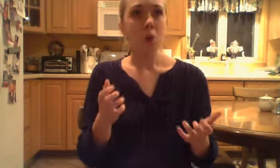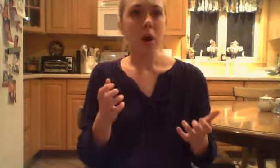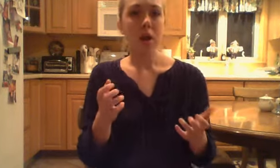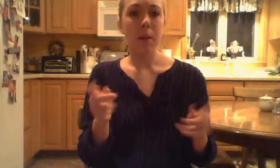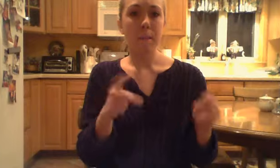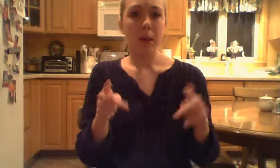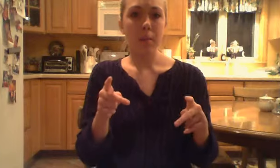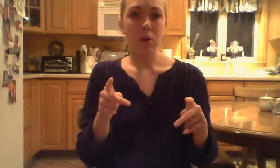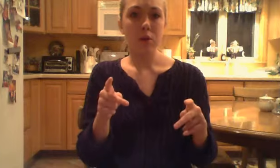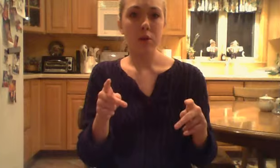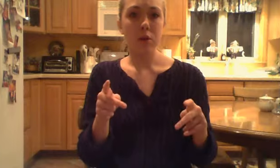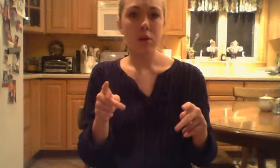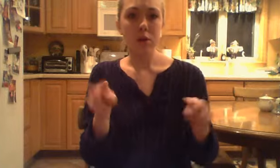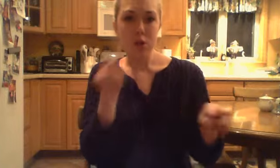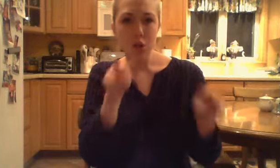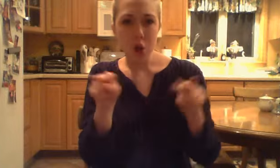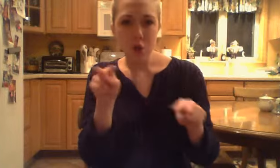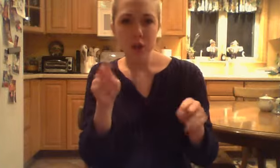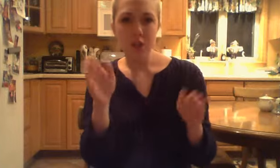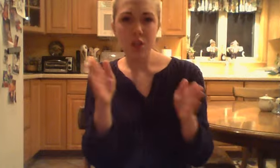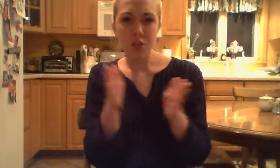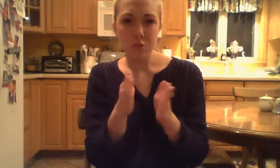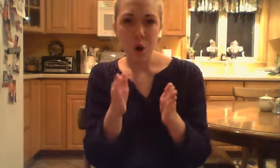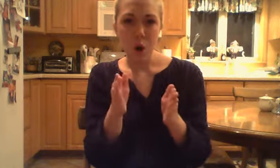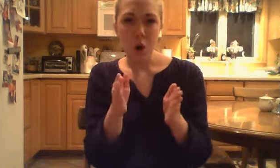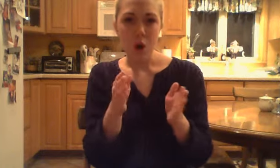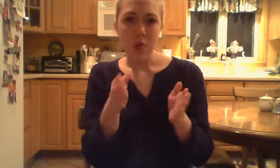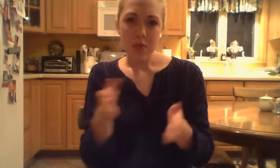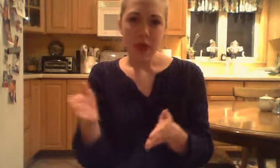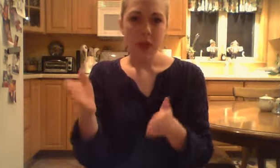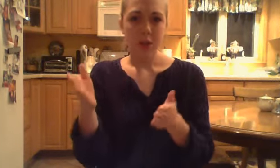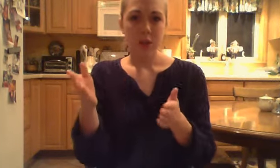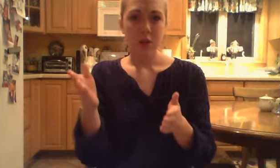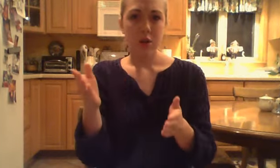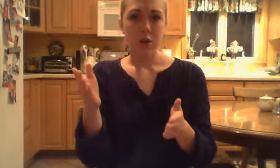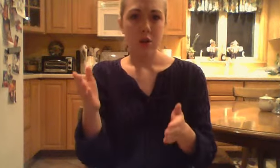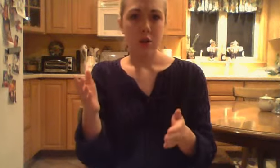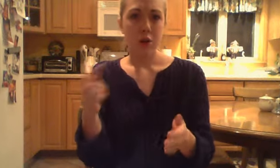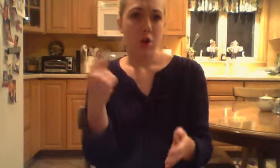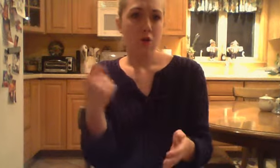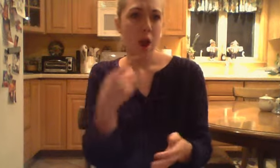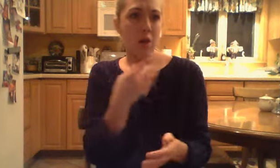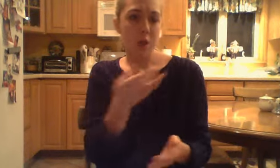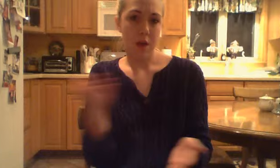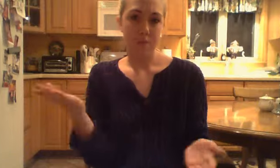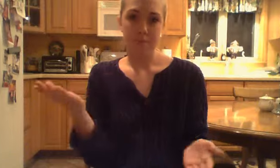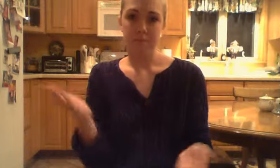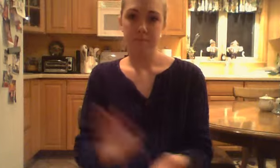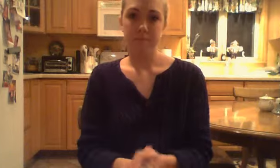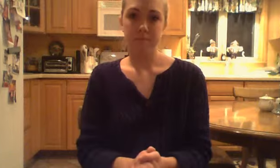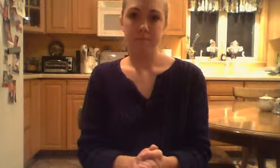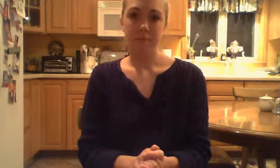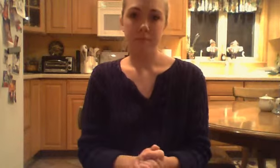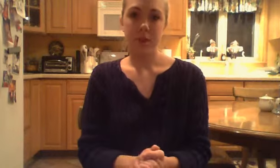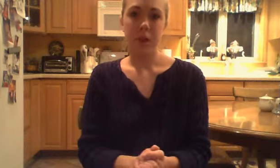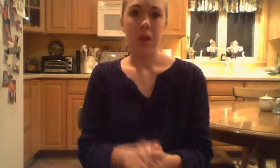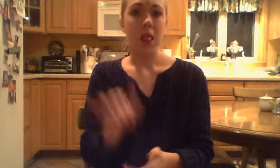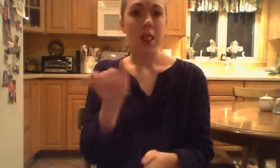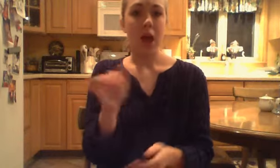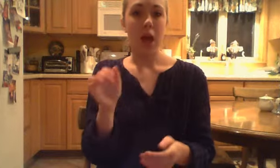especially the small things in nature. And it's kind of like thinking about the movie Honey, I Shrunk the Kids. How